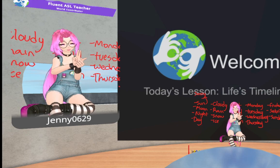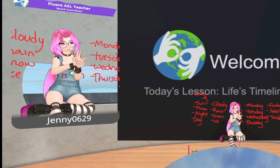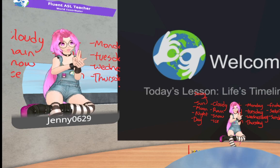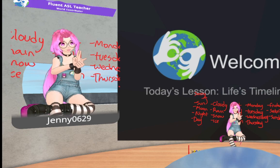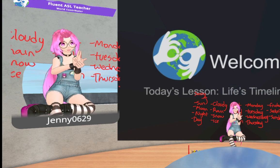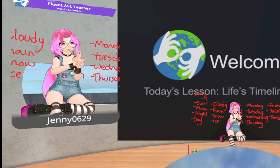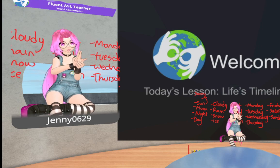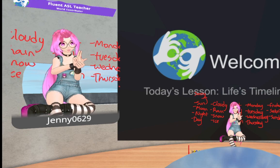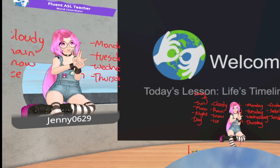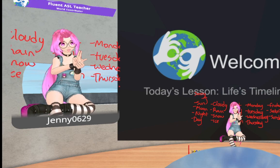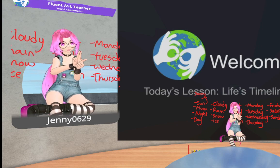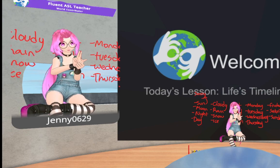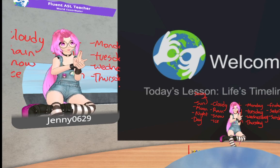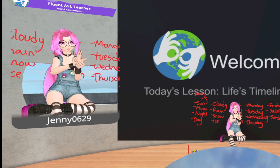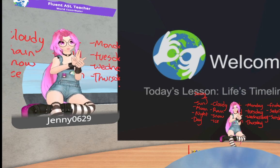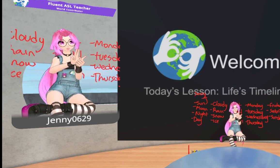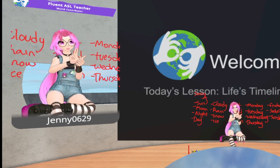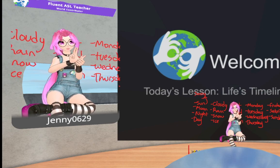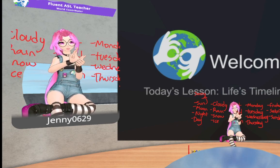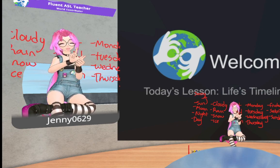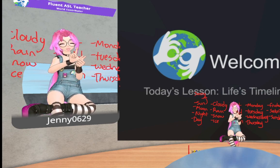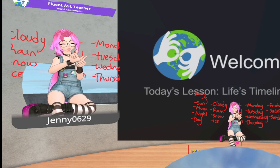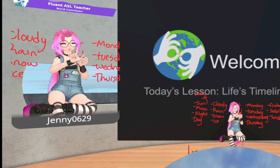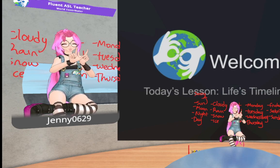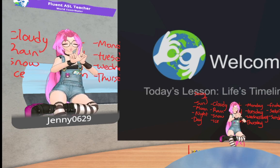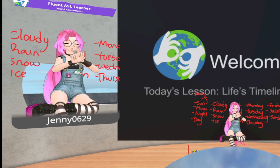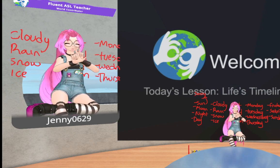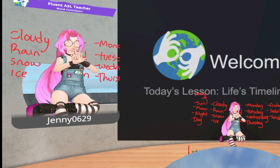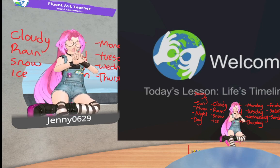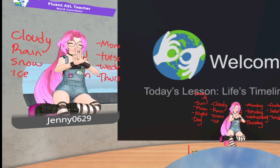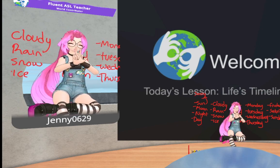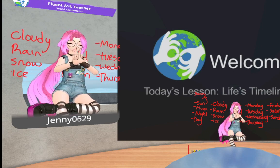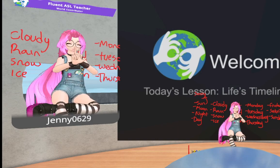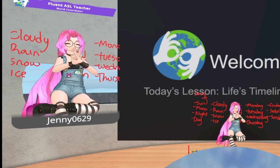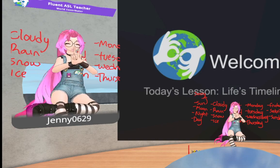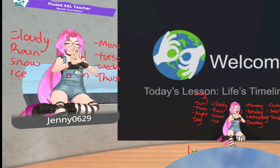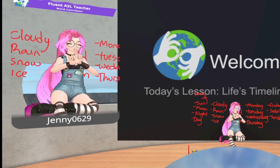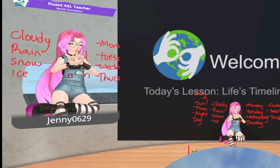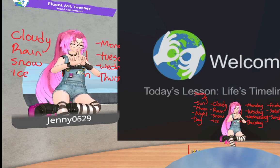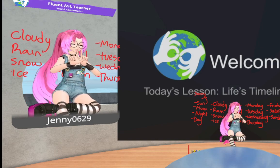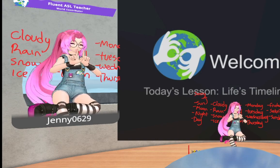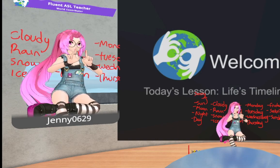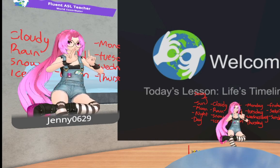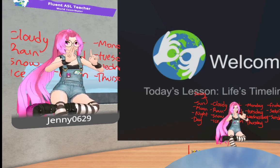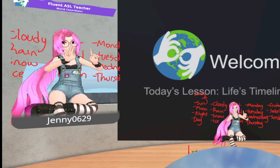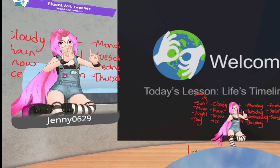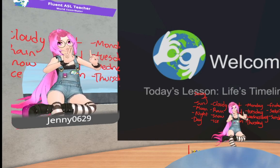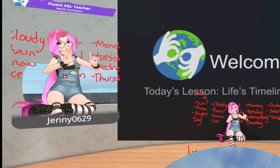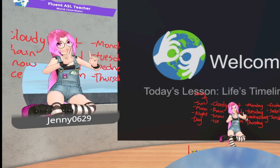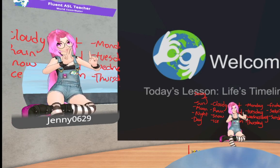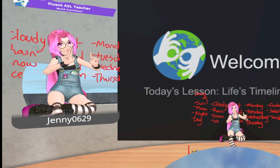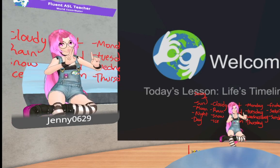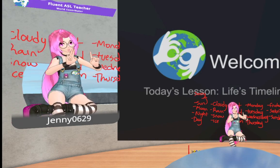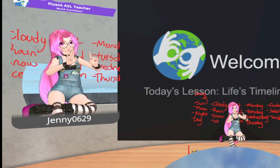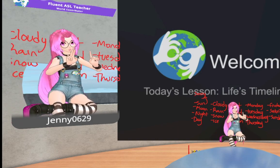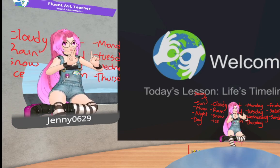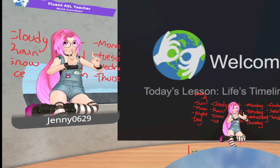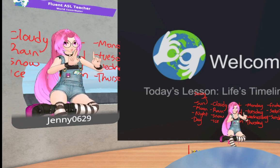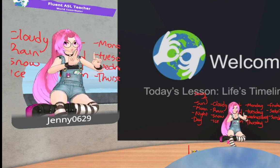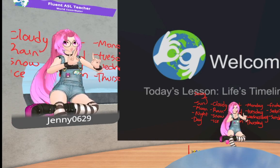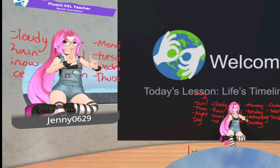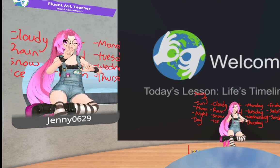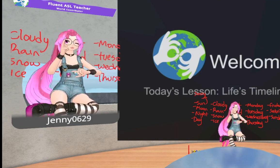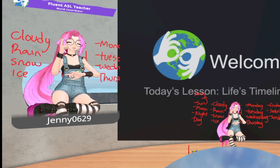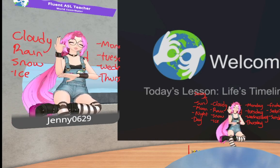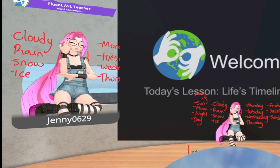do a peace sign and then have your thumb, or you could do like this, whatever, or you could just do this to say that's the